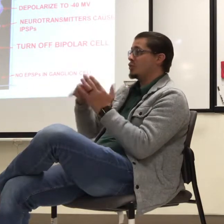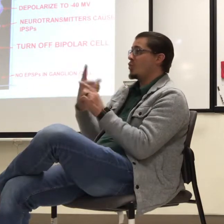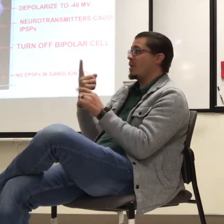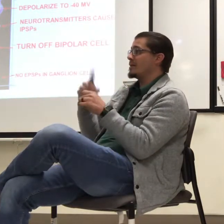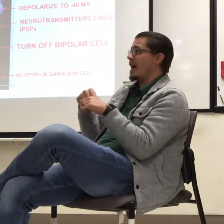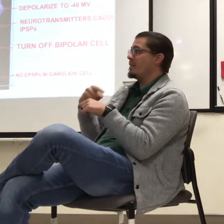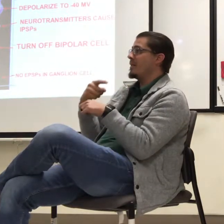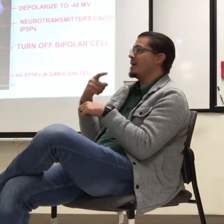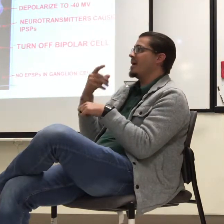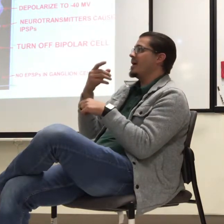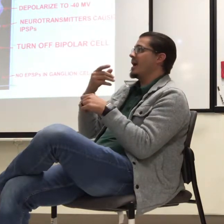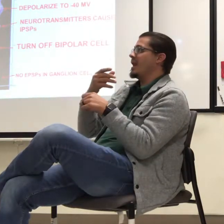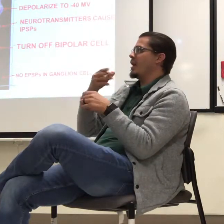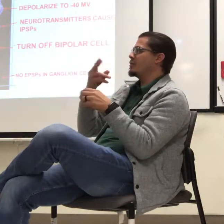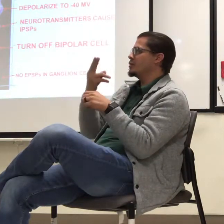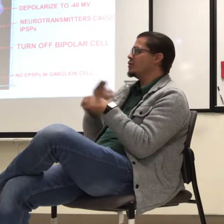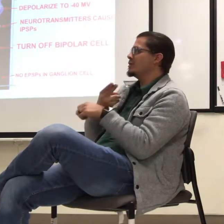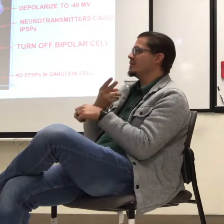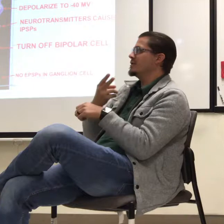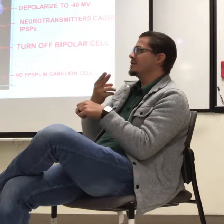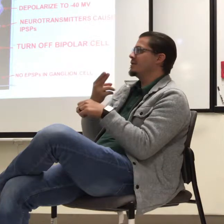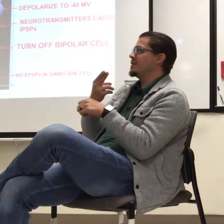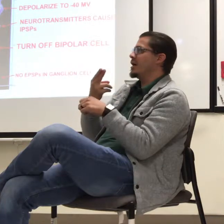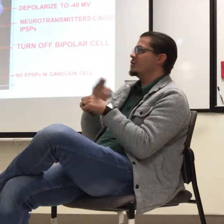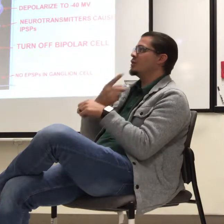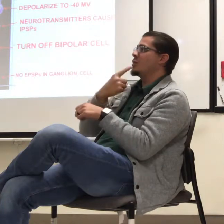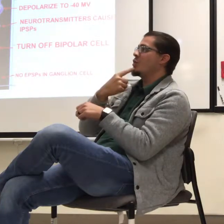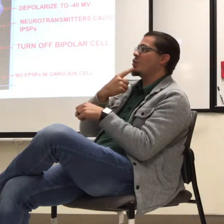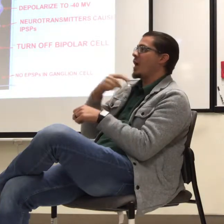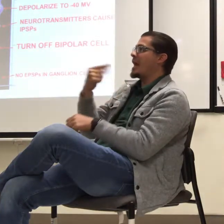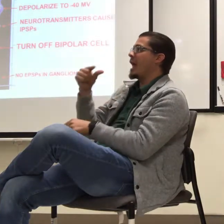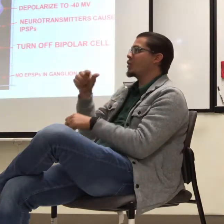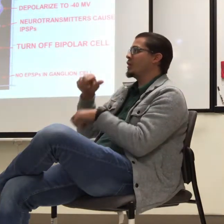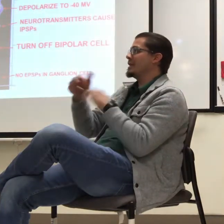Well, if I have a colorblind student, I can't use those colors.